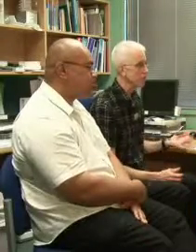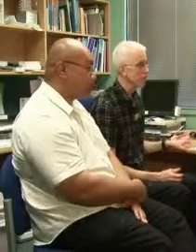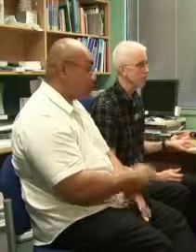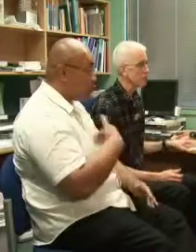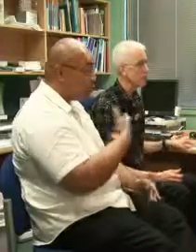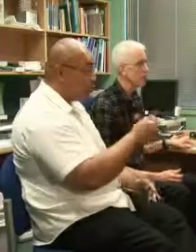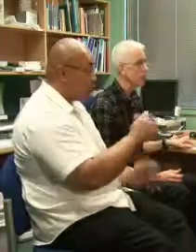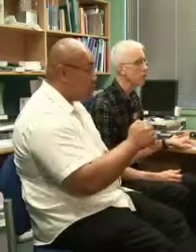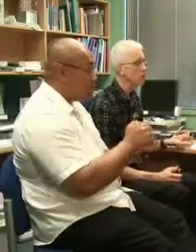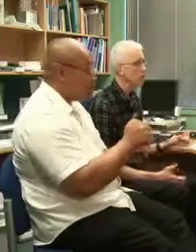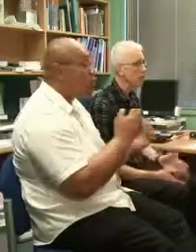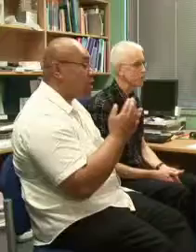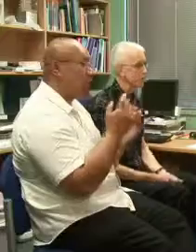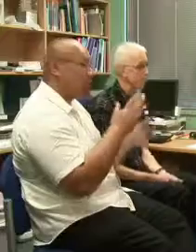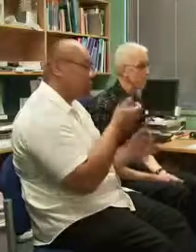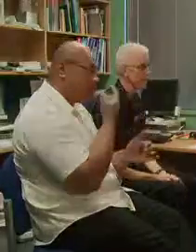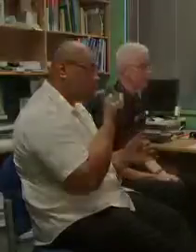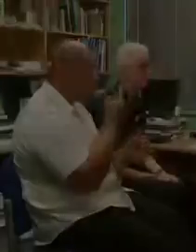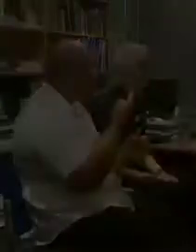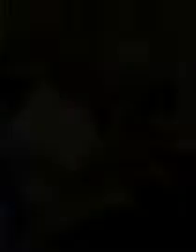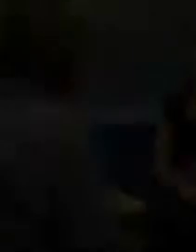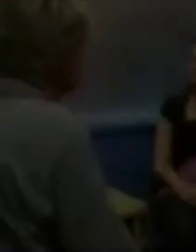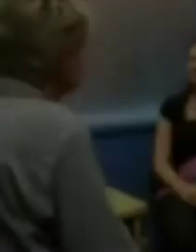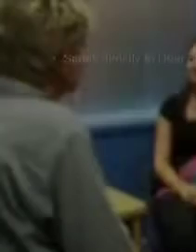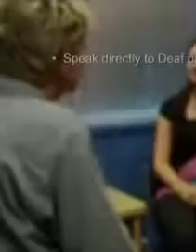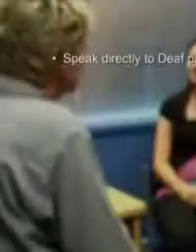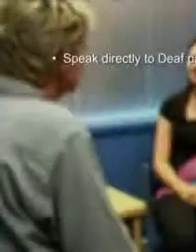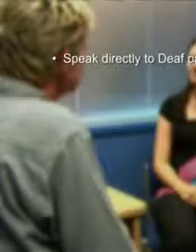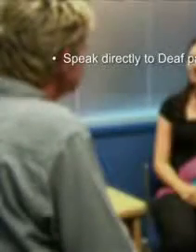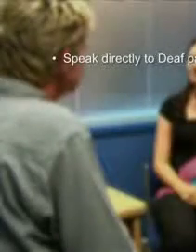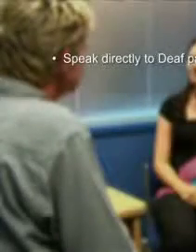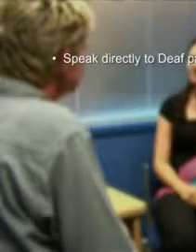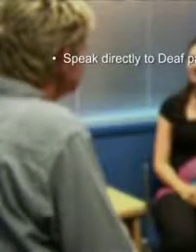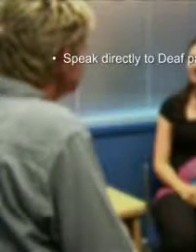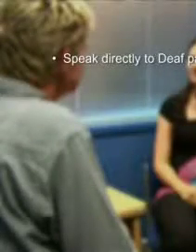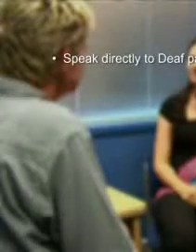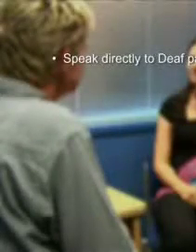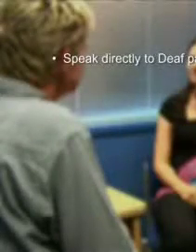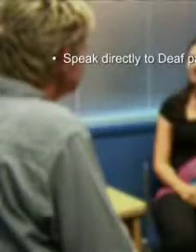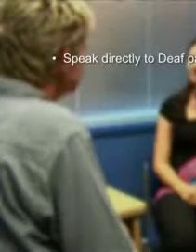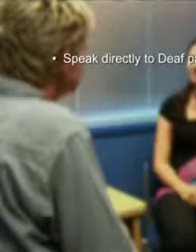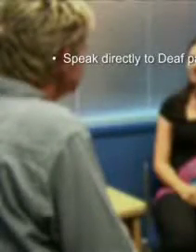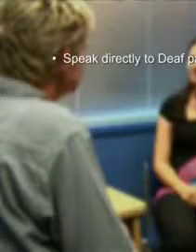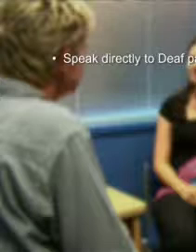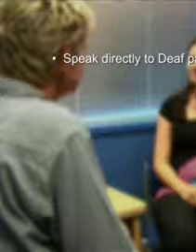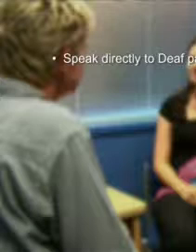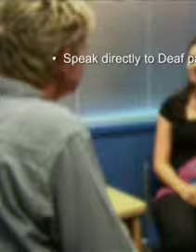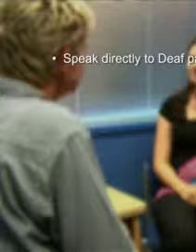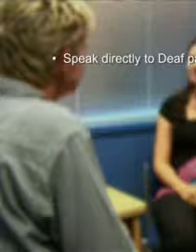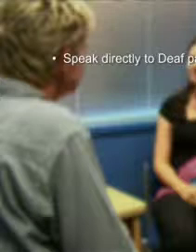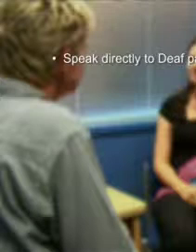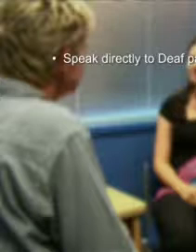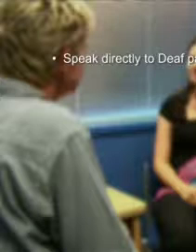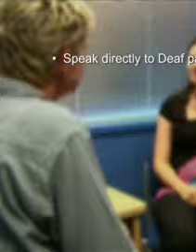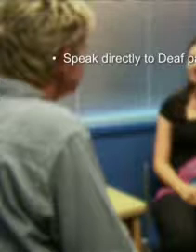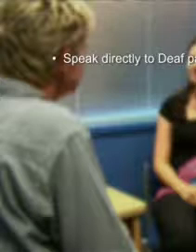That's And you need to take that one, three times a day, please. Scenario 4. Hayley. When talking with deaf clients